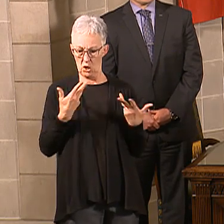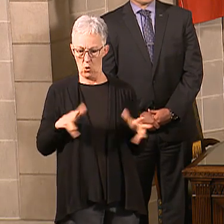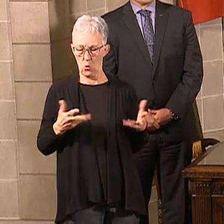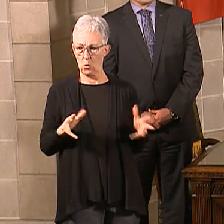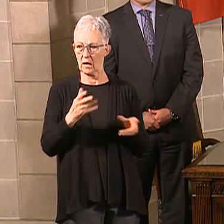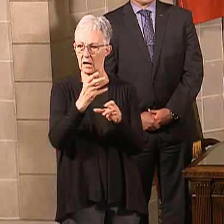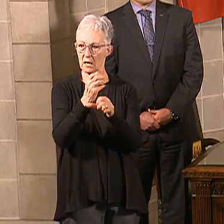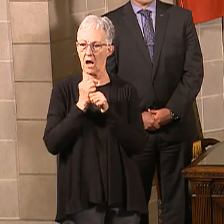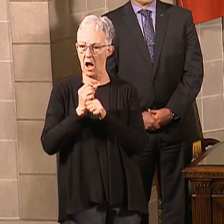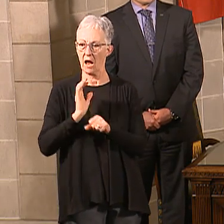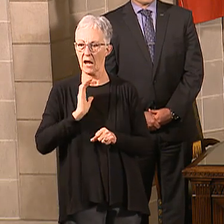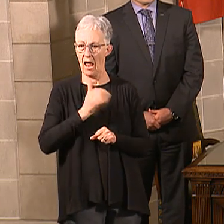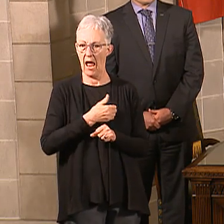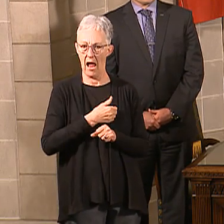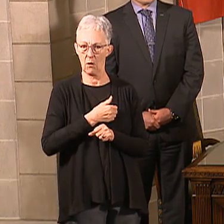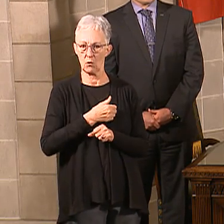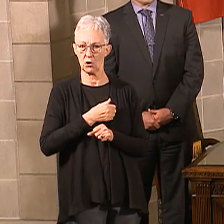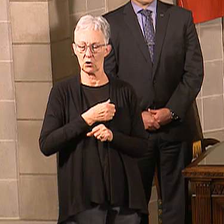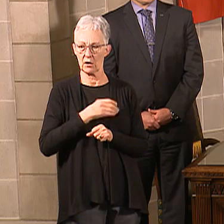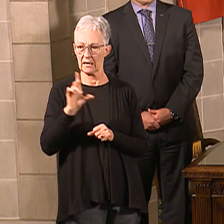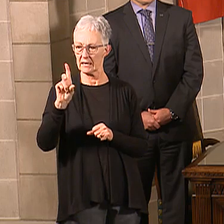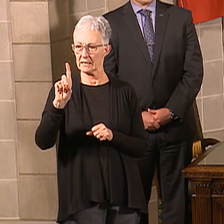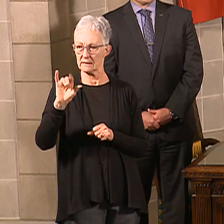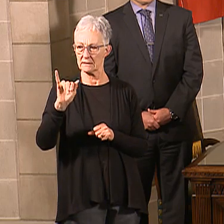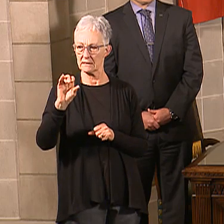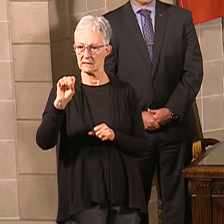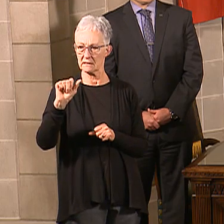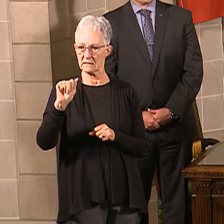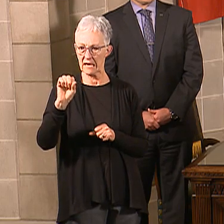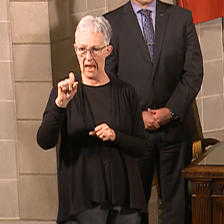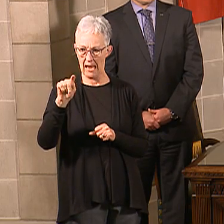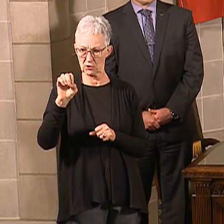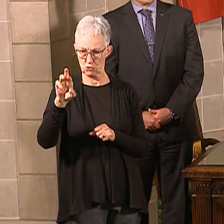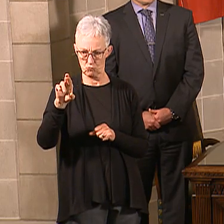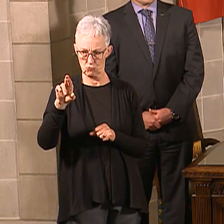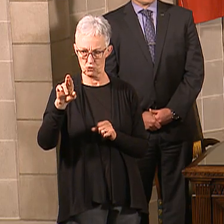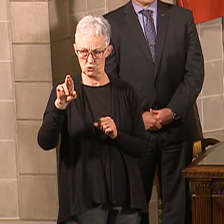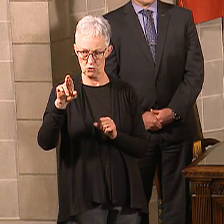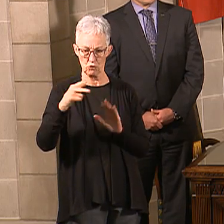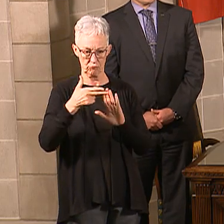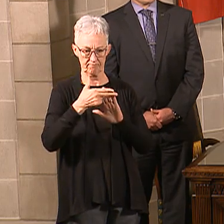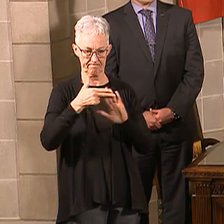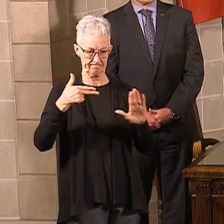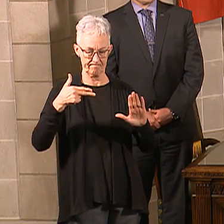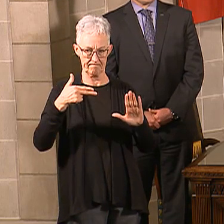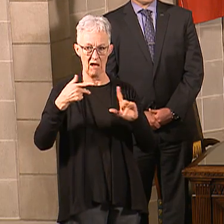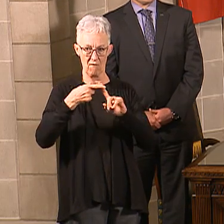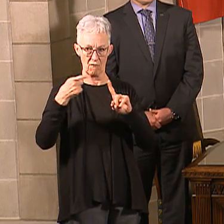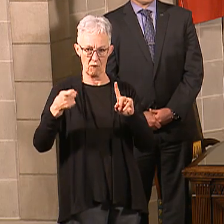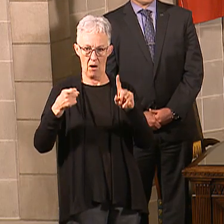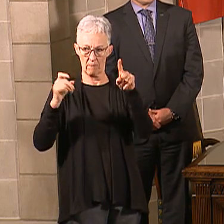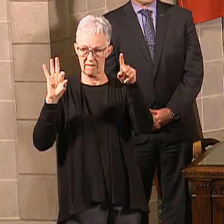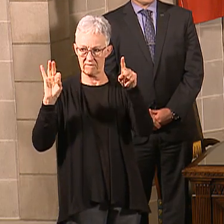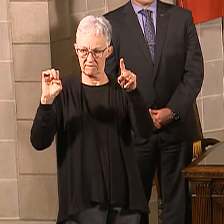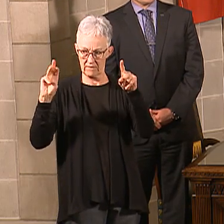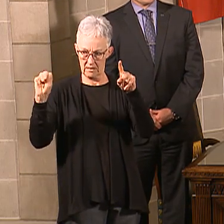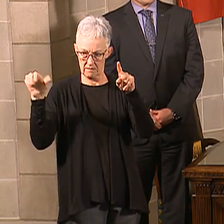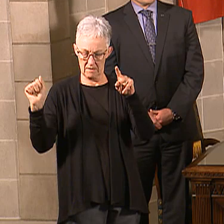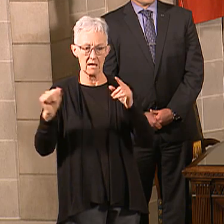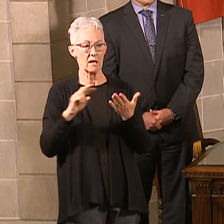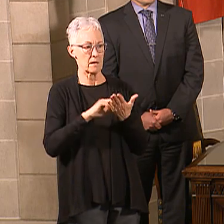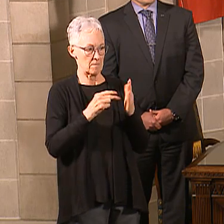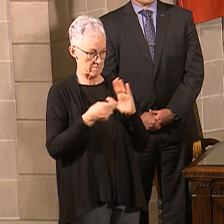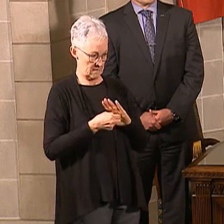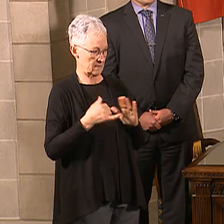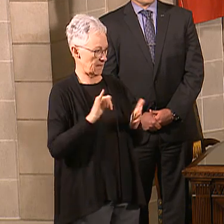from the Small Business Administration is really a great opportunity for small business to take a look at. Again, those loans are